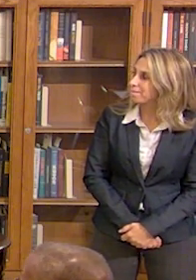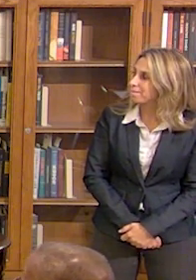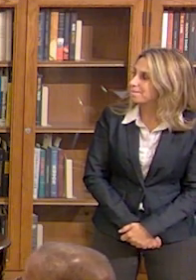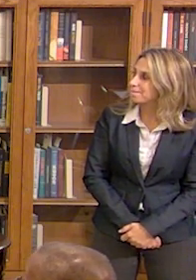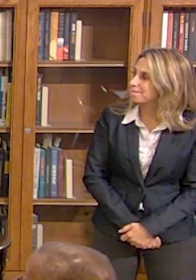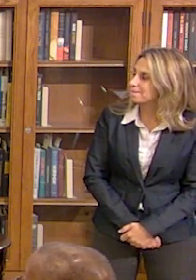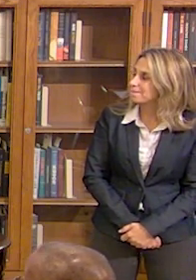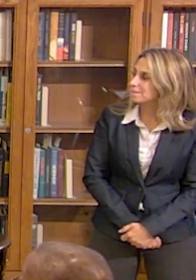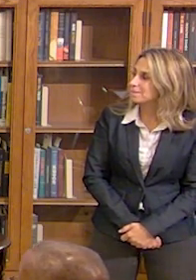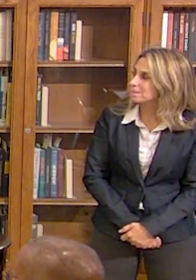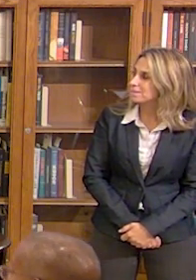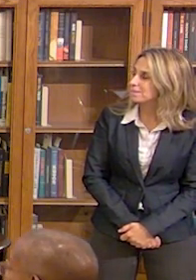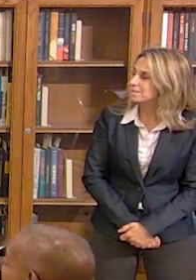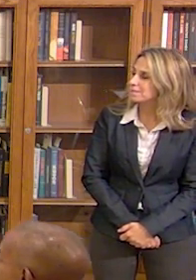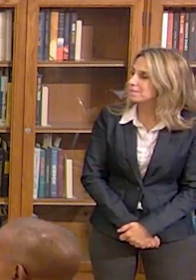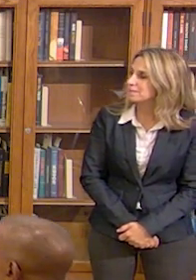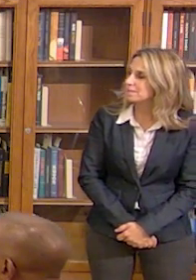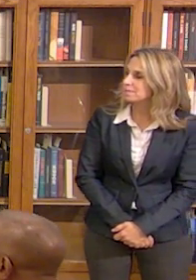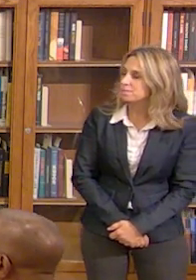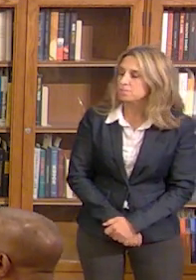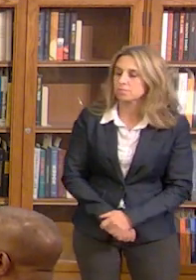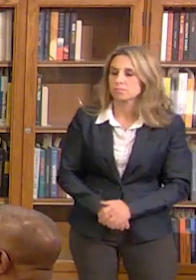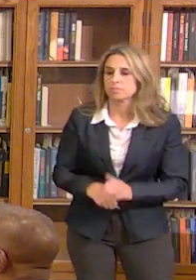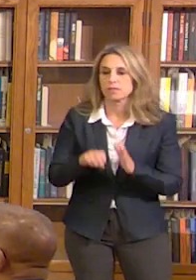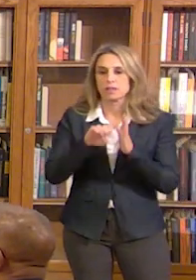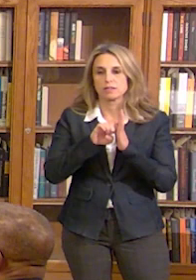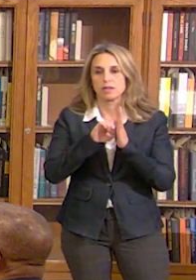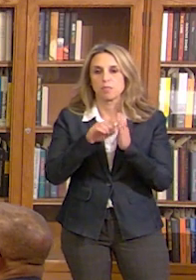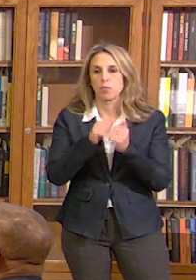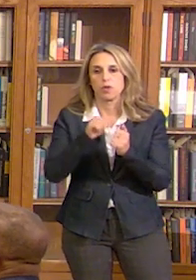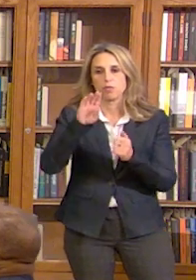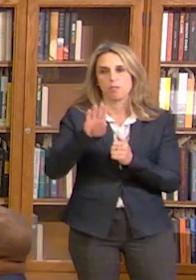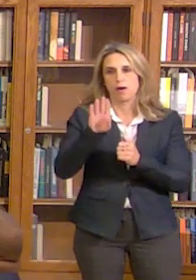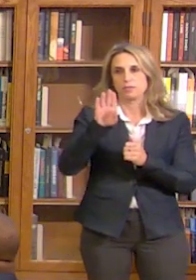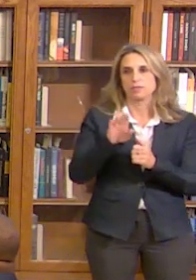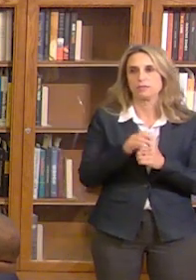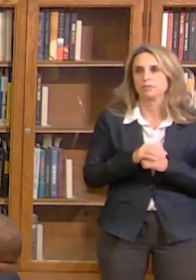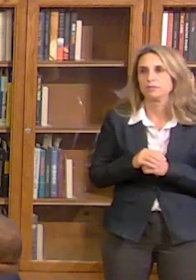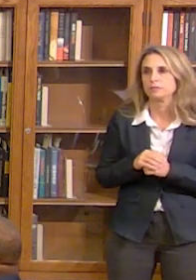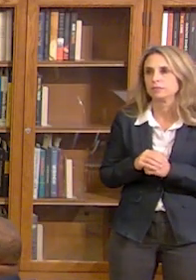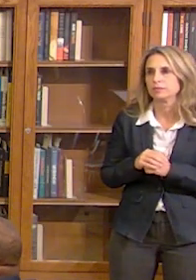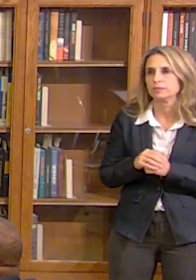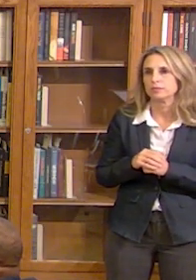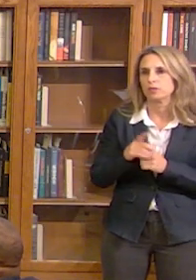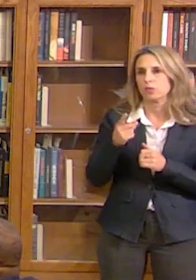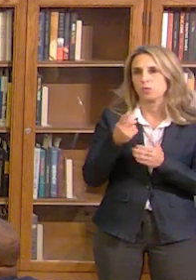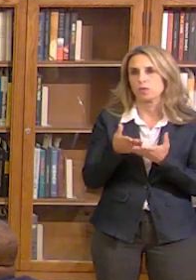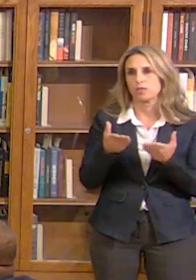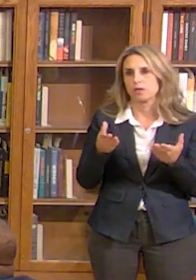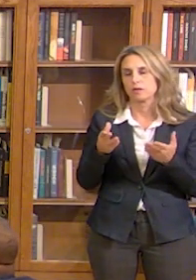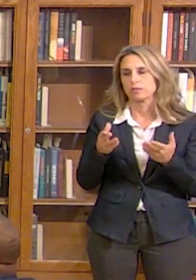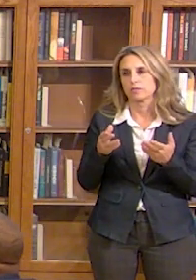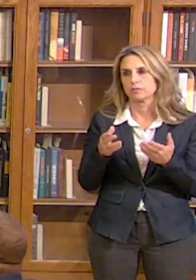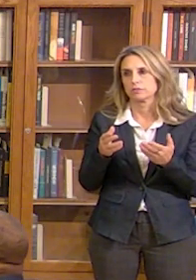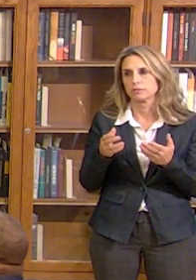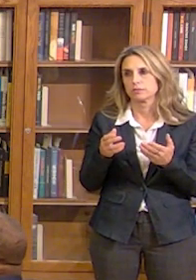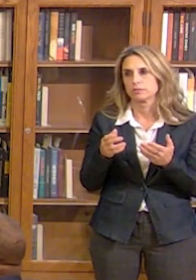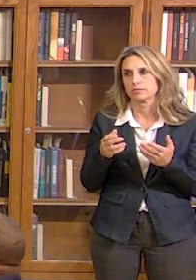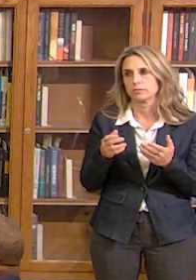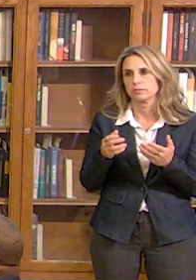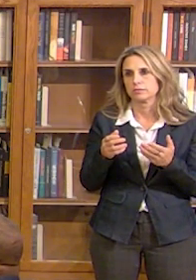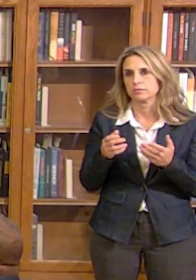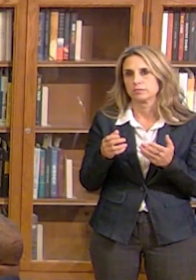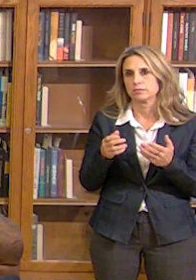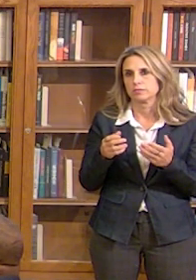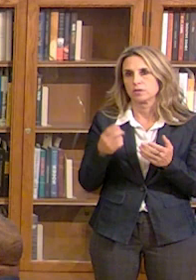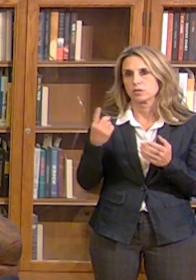of I'll just cite one other example in Boston um one of the things that was